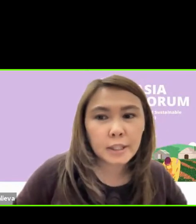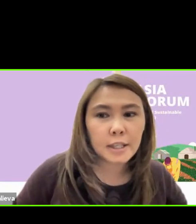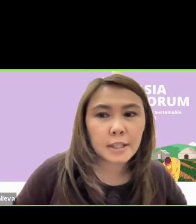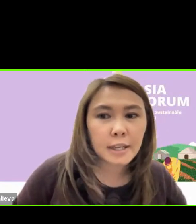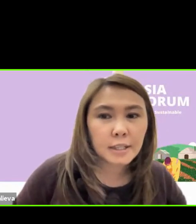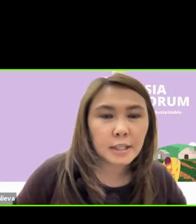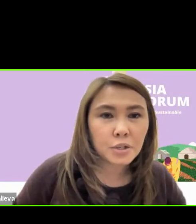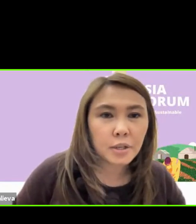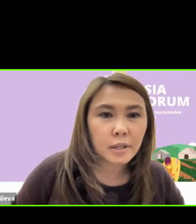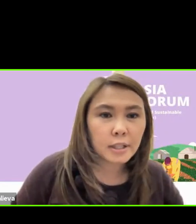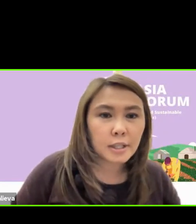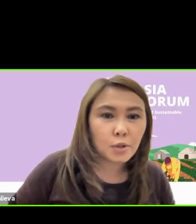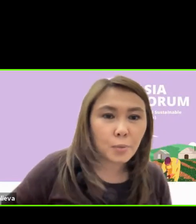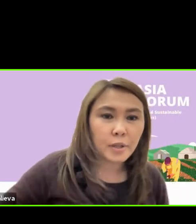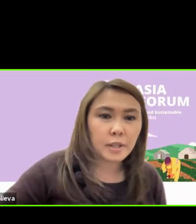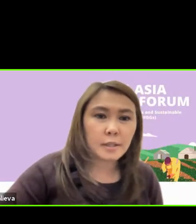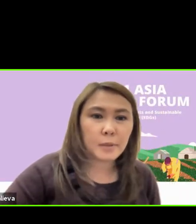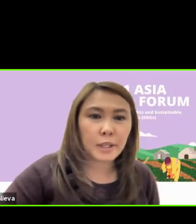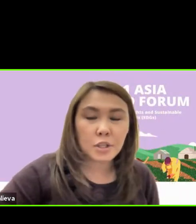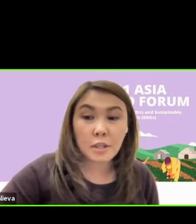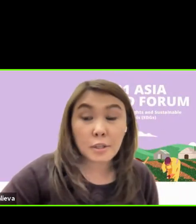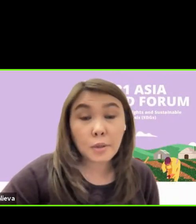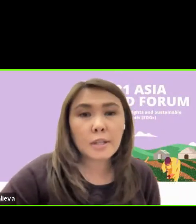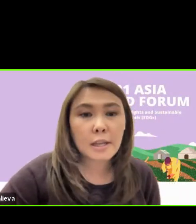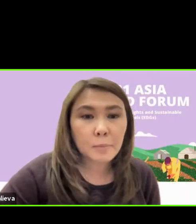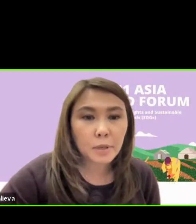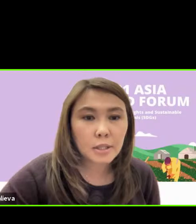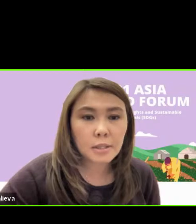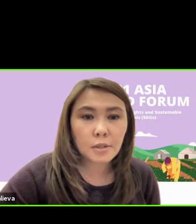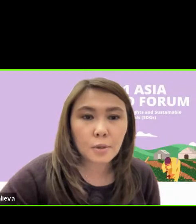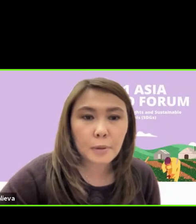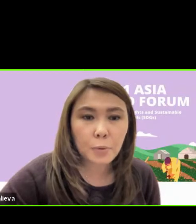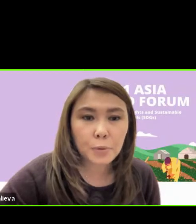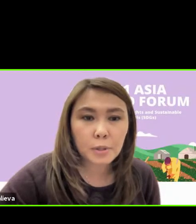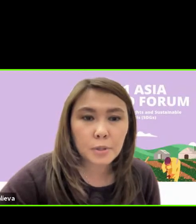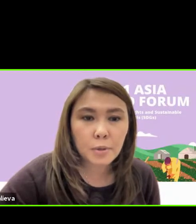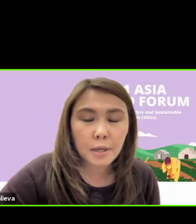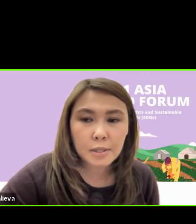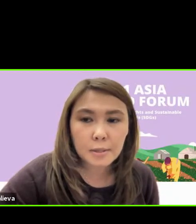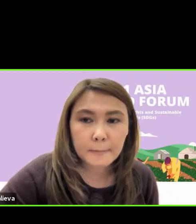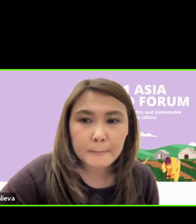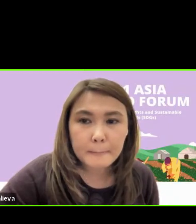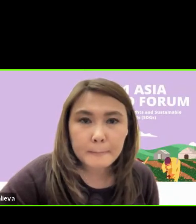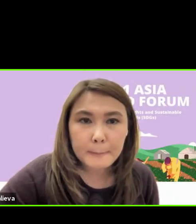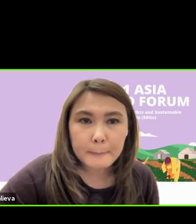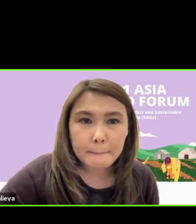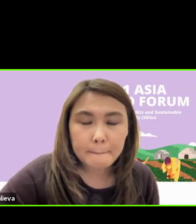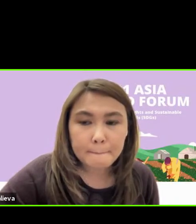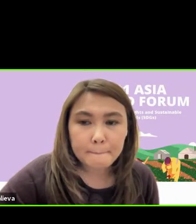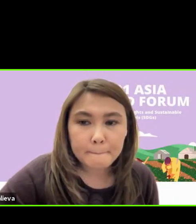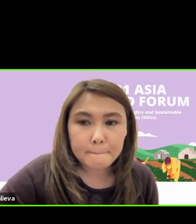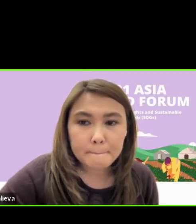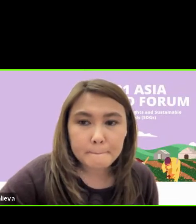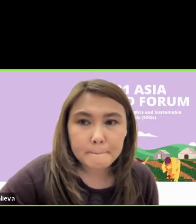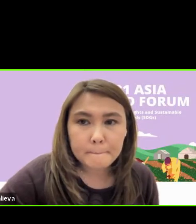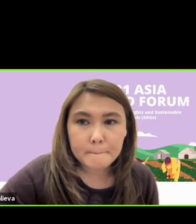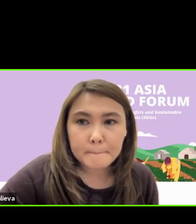the link that Andita shared and open that application, and you can submit your proposals to us.